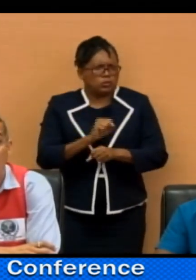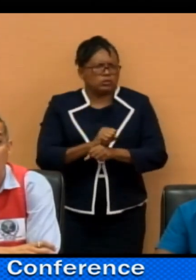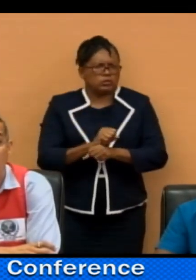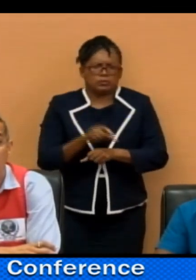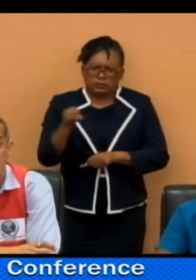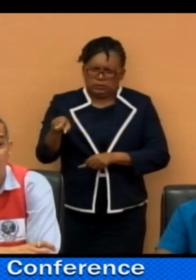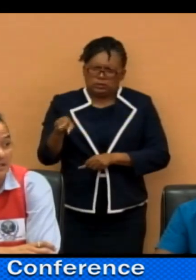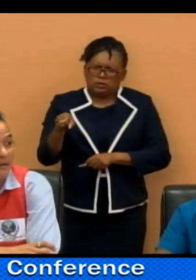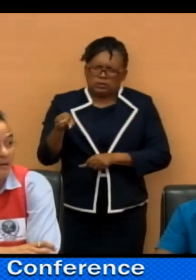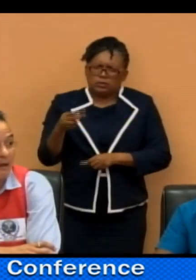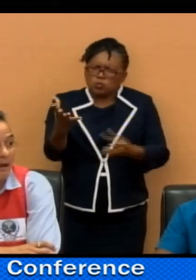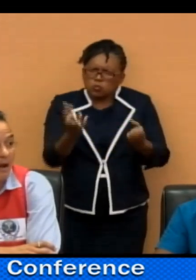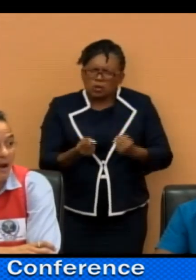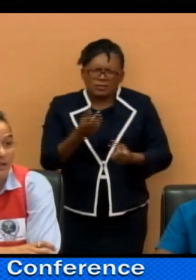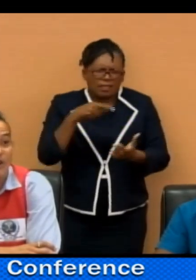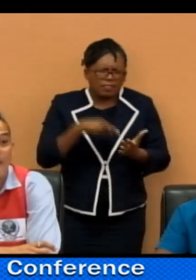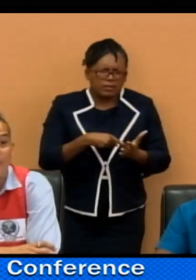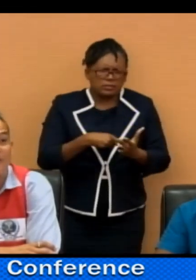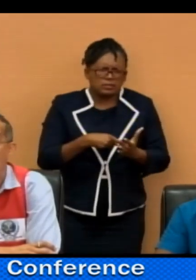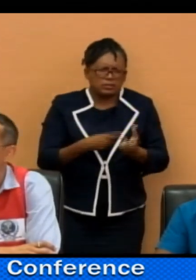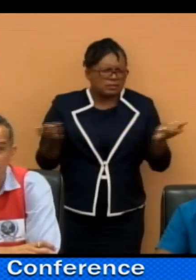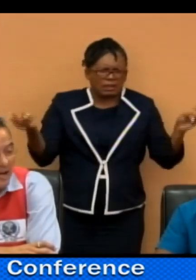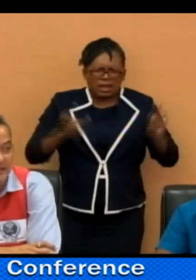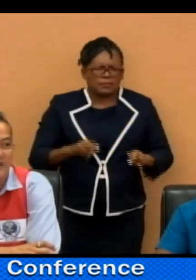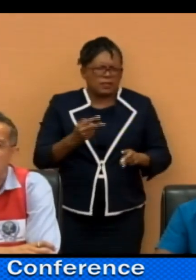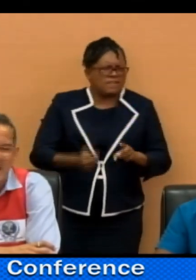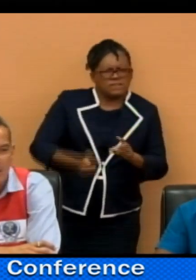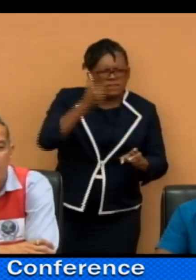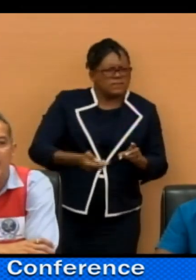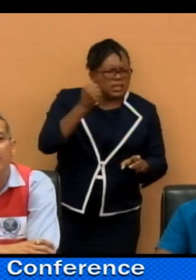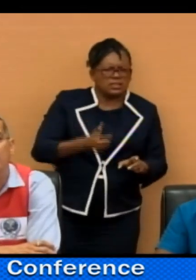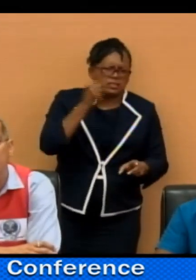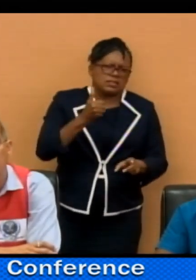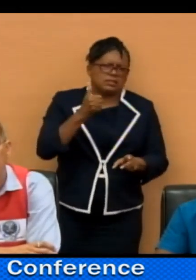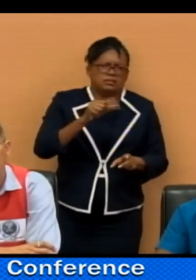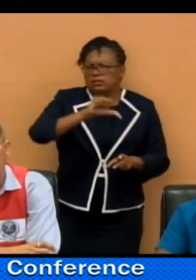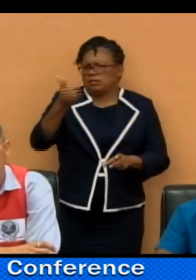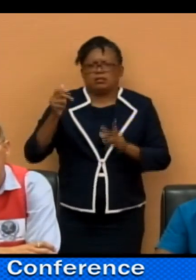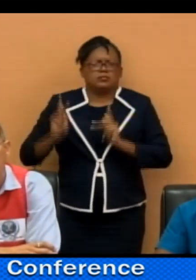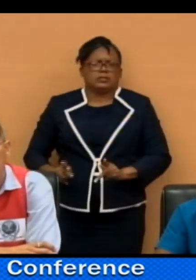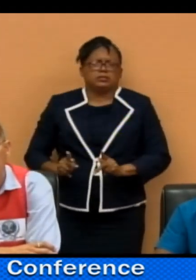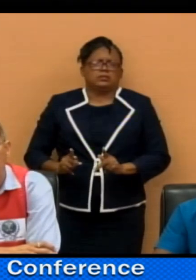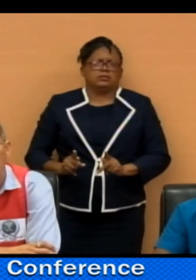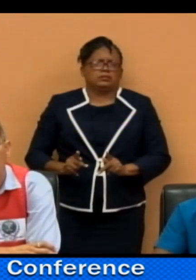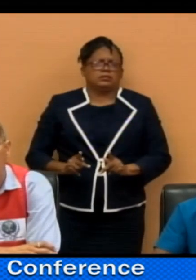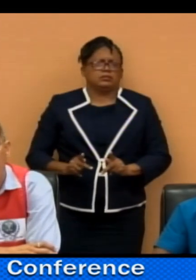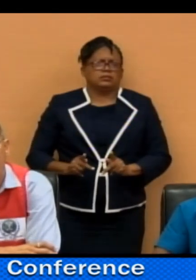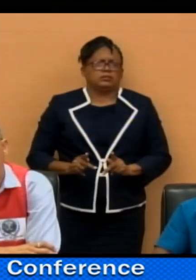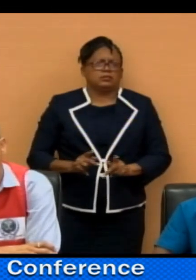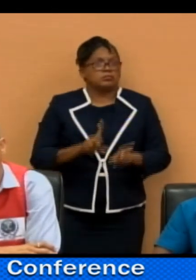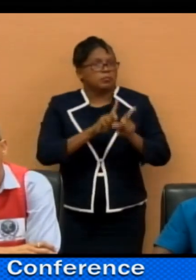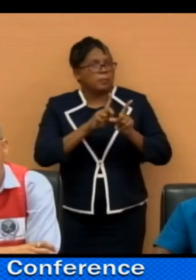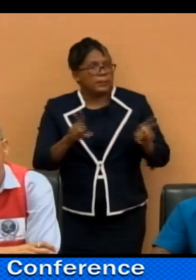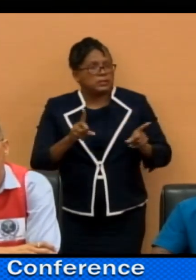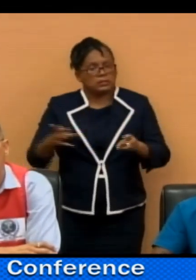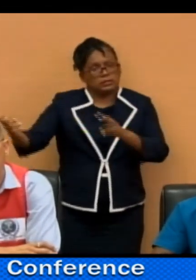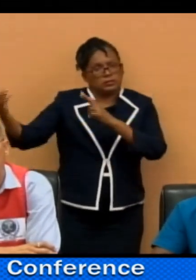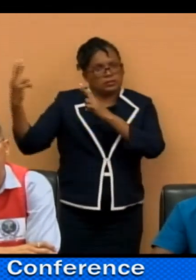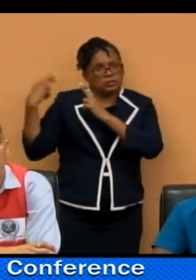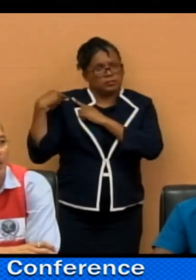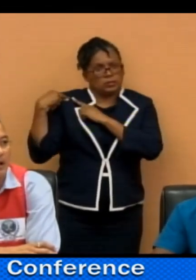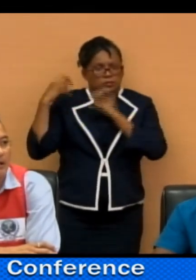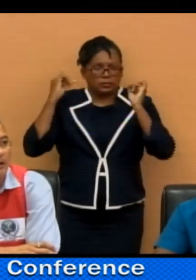want this to happen faster than anybody else. But as a